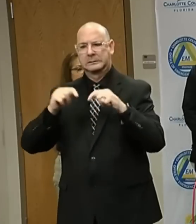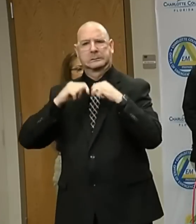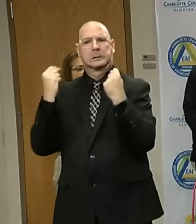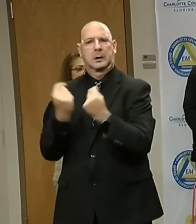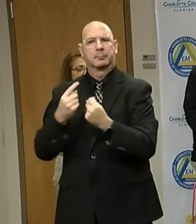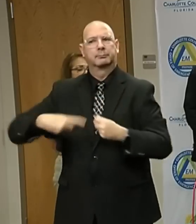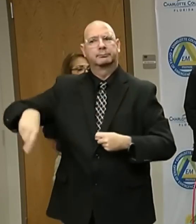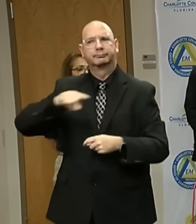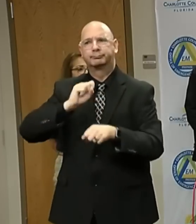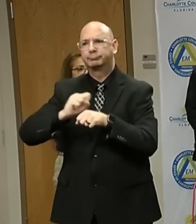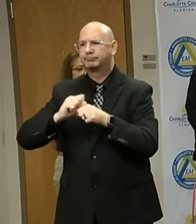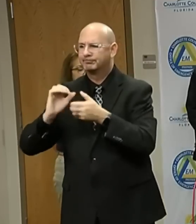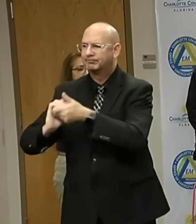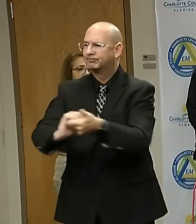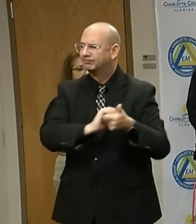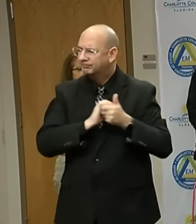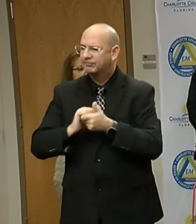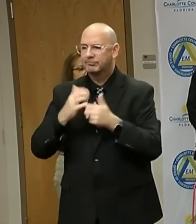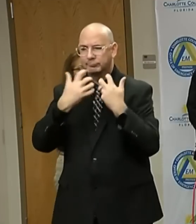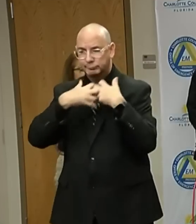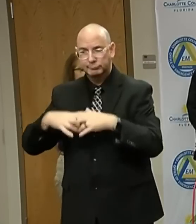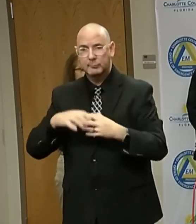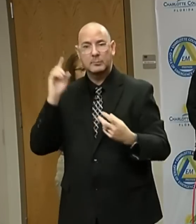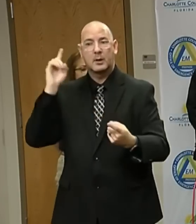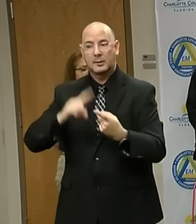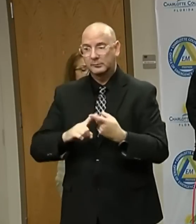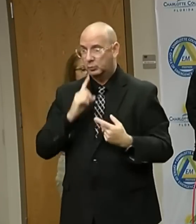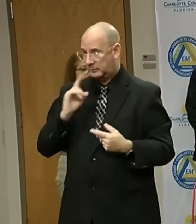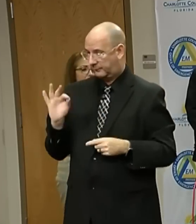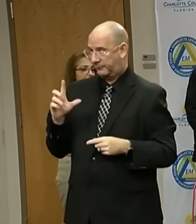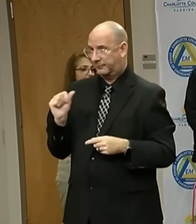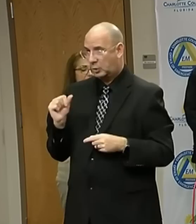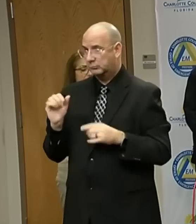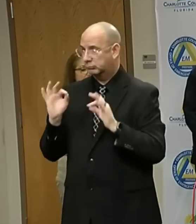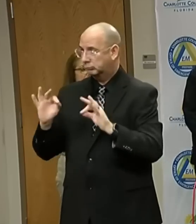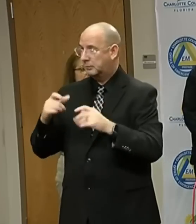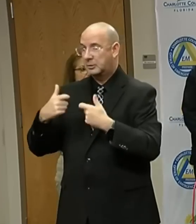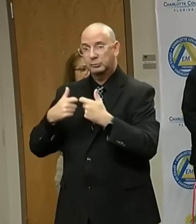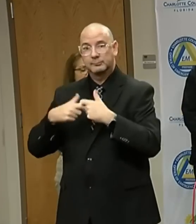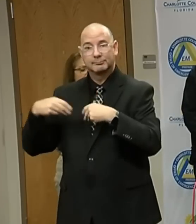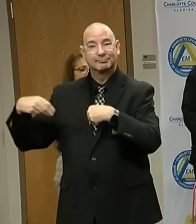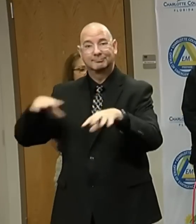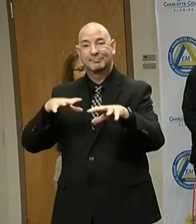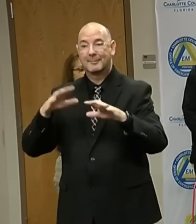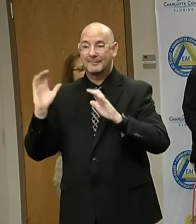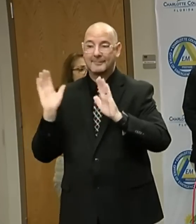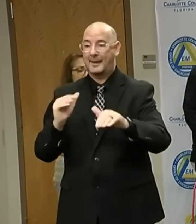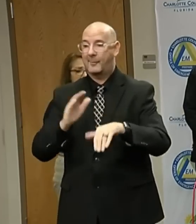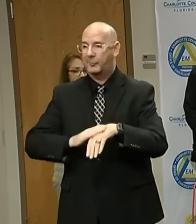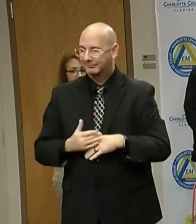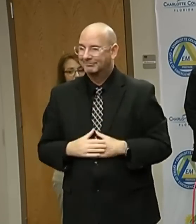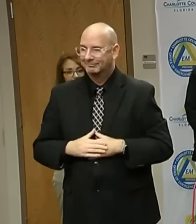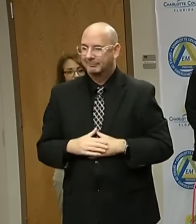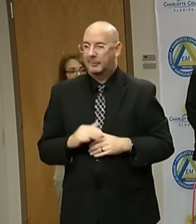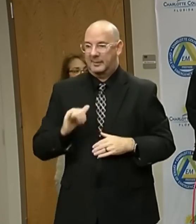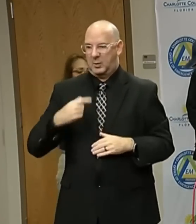and we're going to all work together until we get Florida back up on her feet and where we all want her to be. Thank